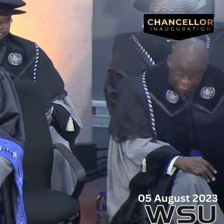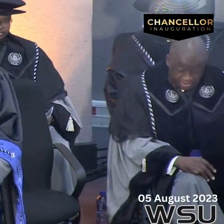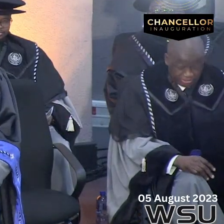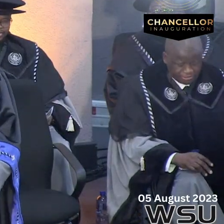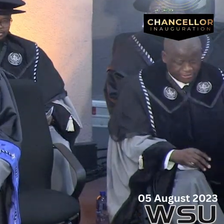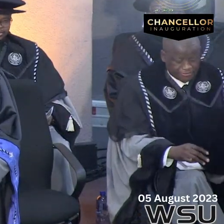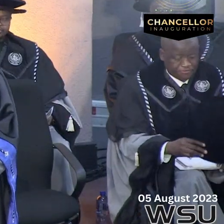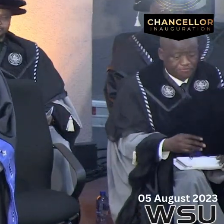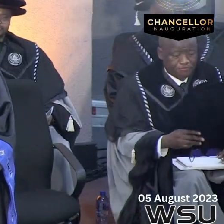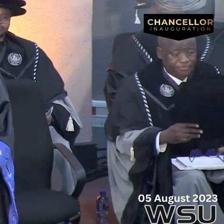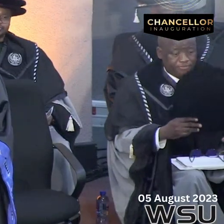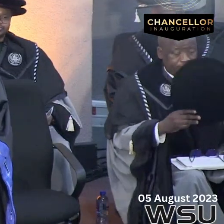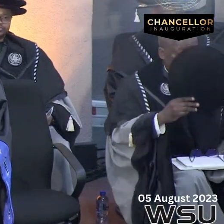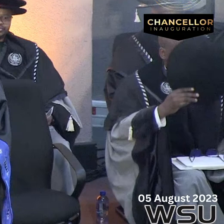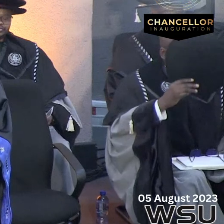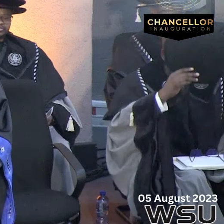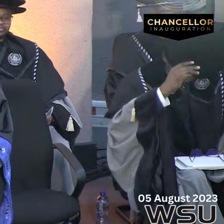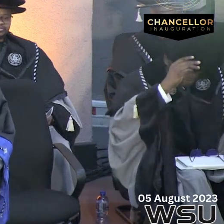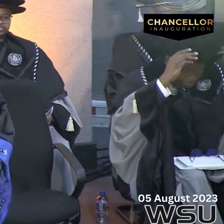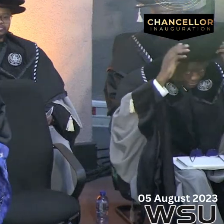Amen.